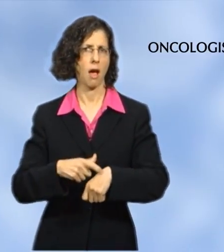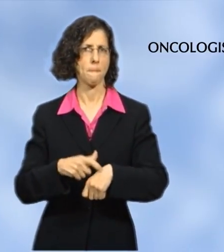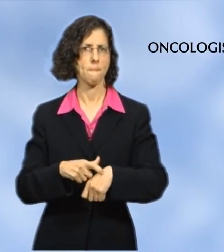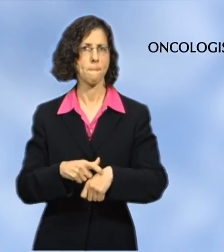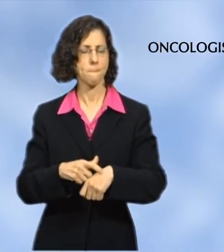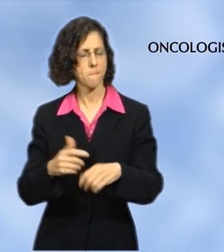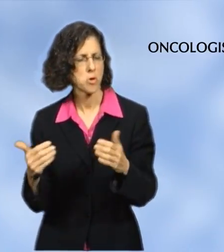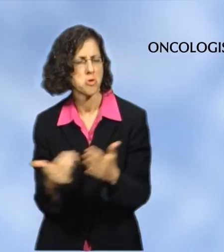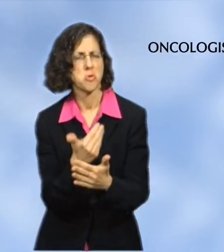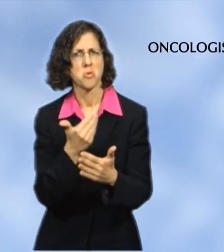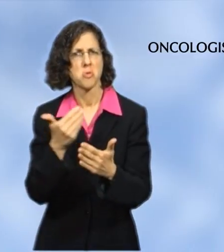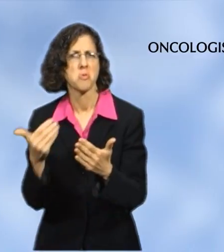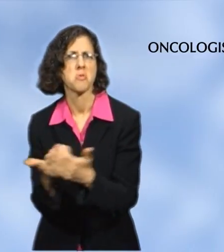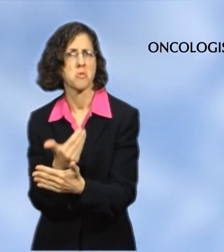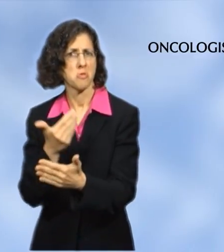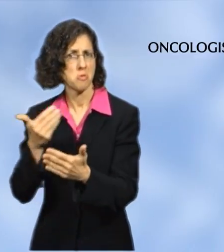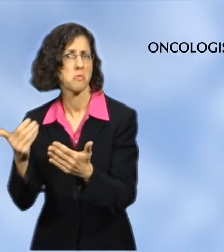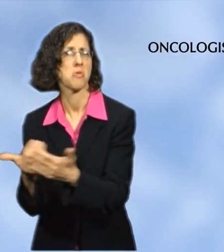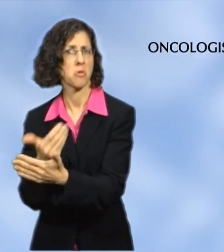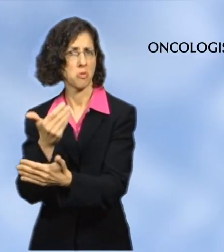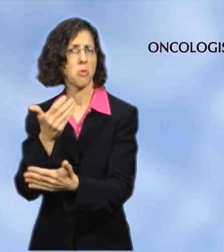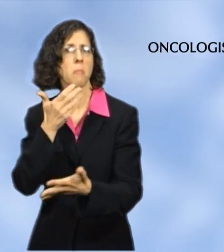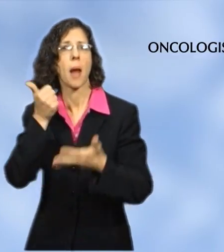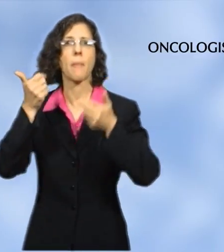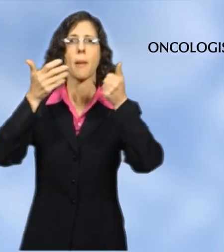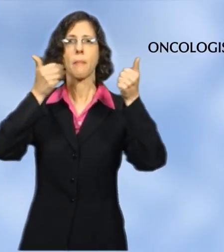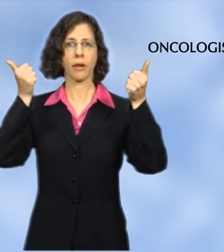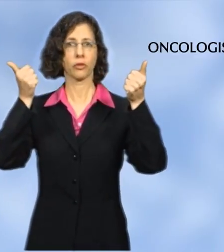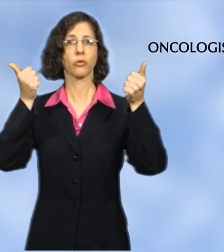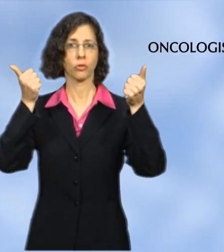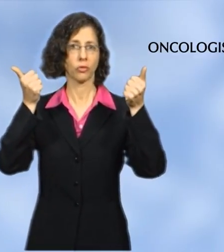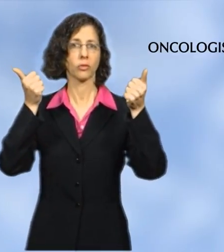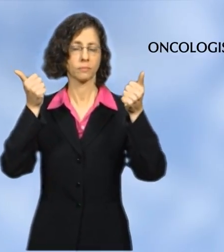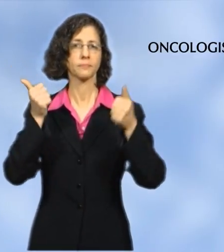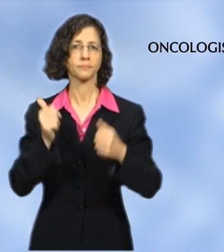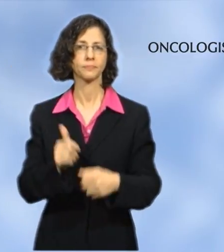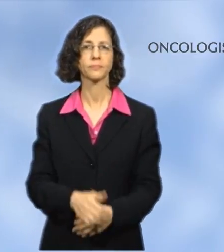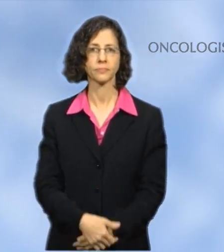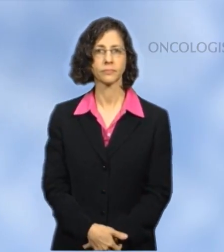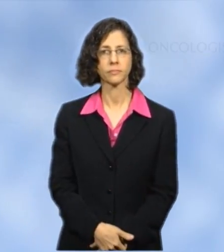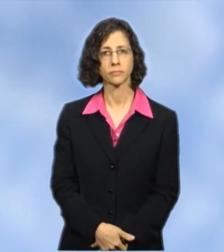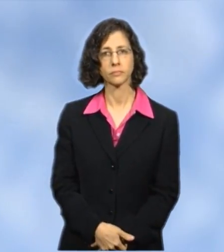frequently. There are always new improvements and new information in the field.